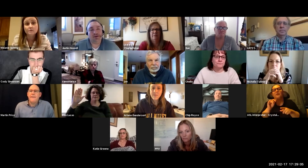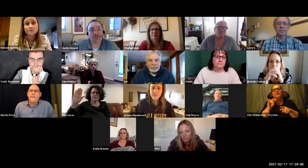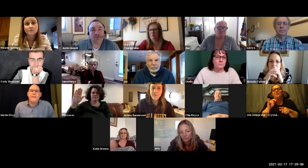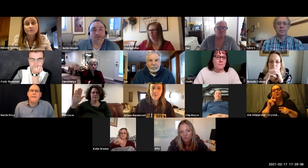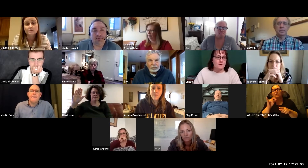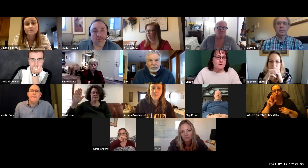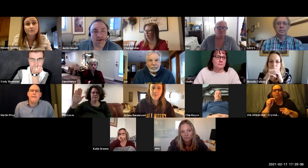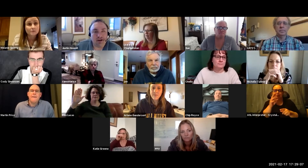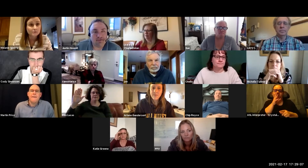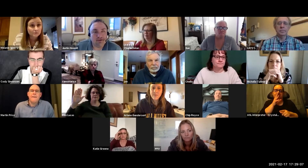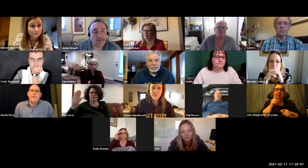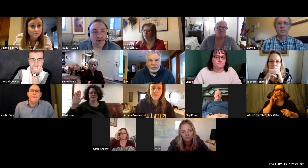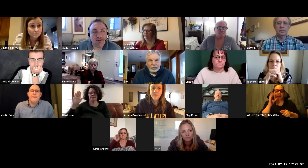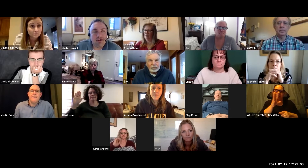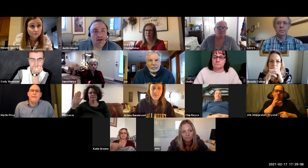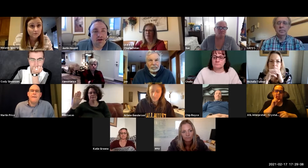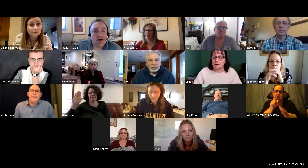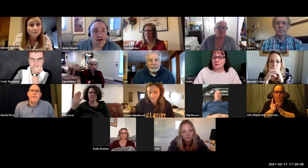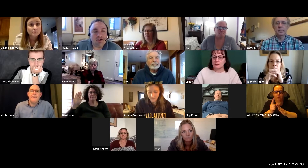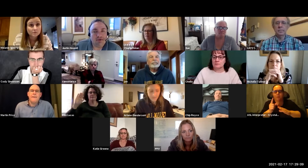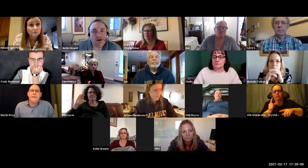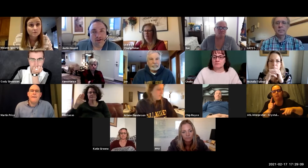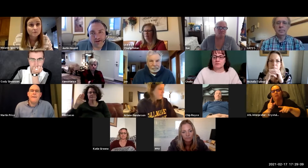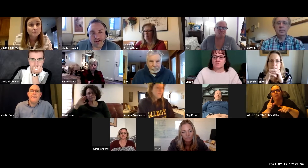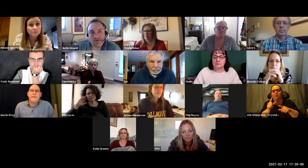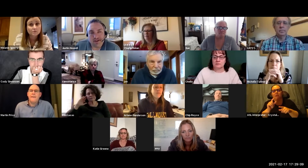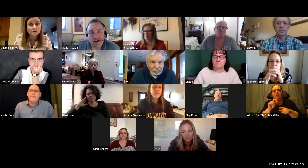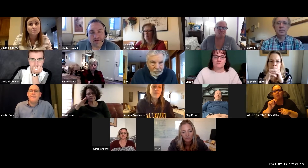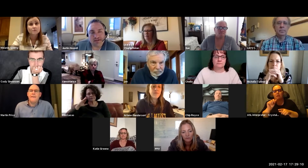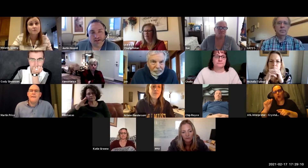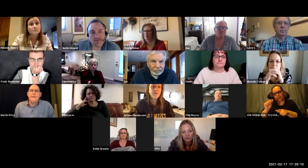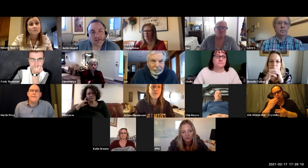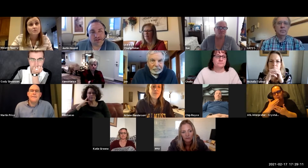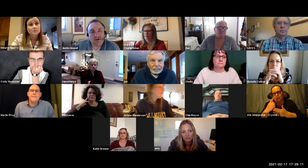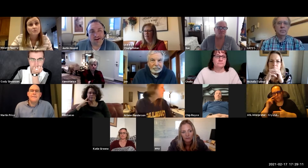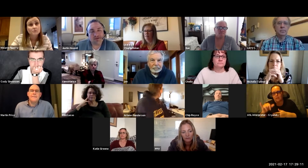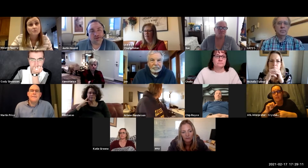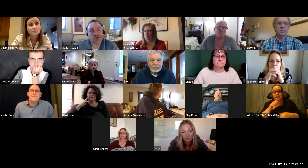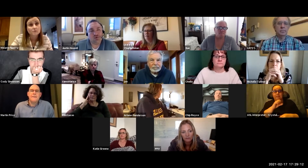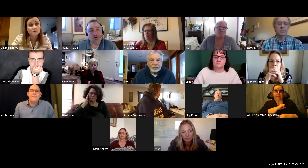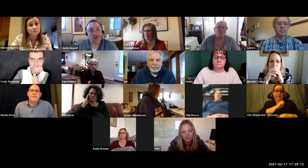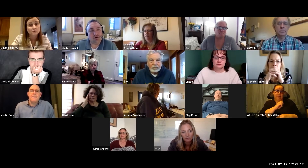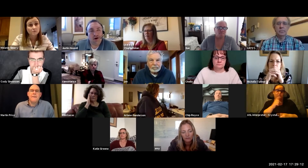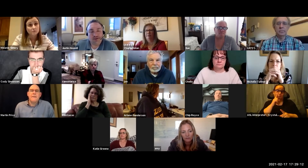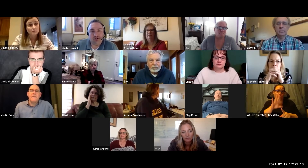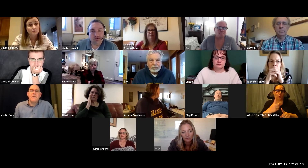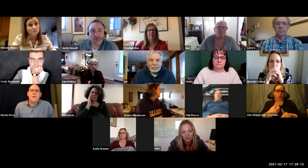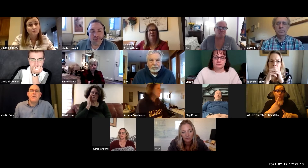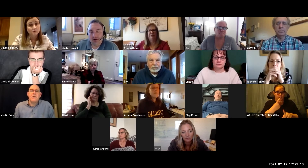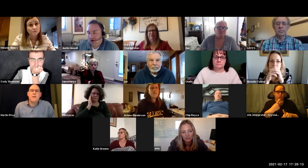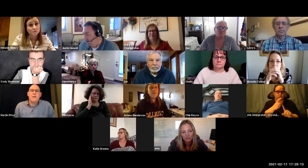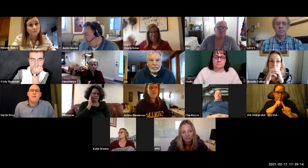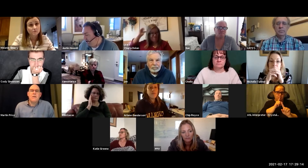This is Justin. I'm going to be speaking for a moment. Arlene, thank you for that. Stephen, to answer your